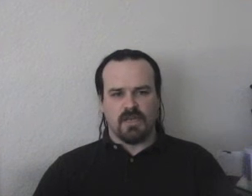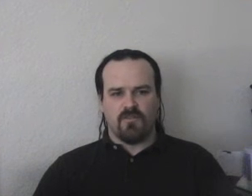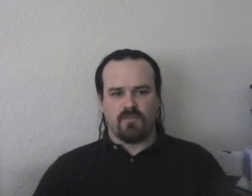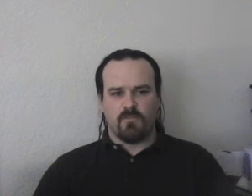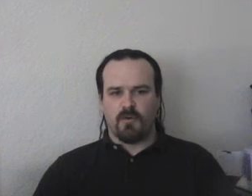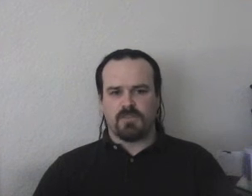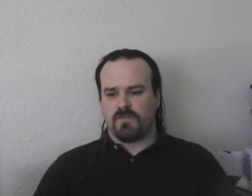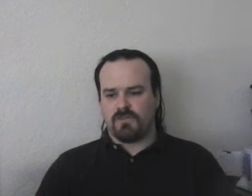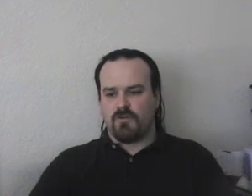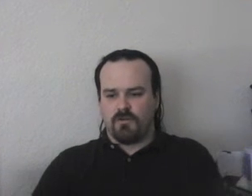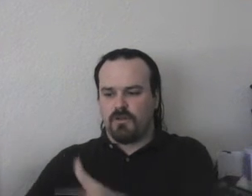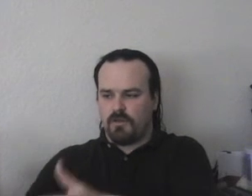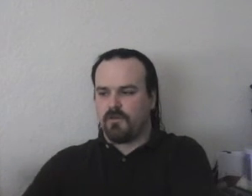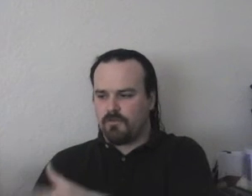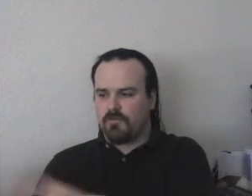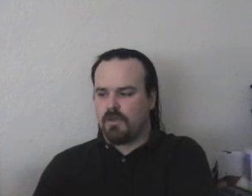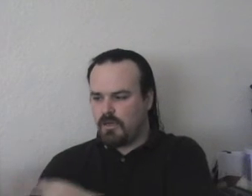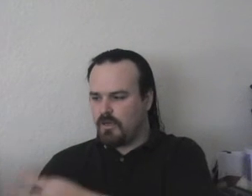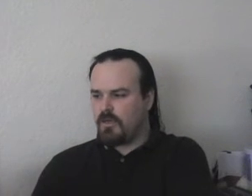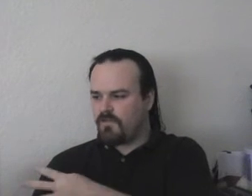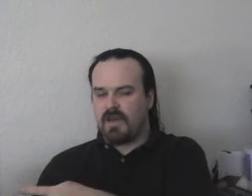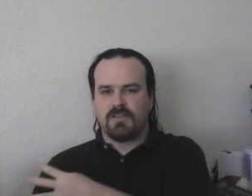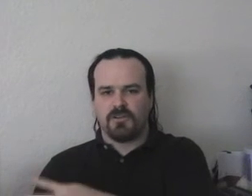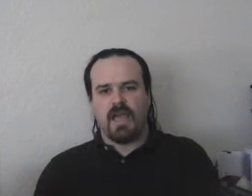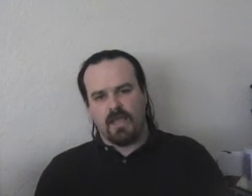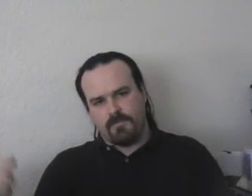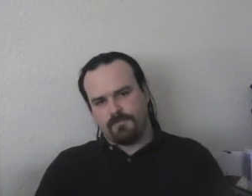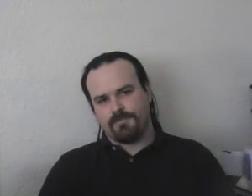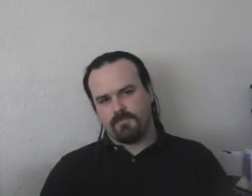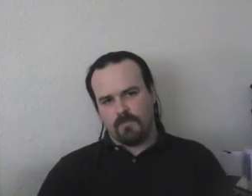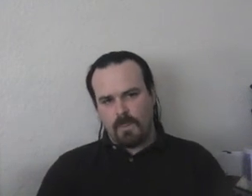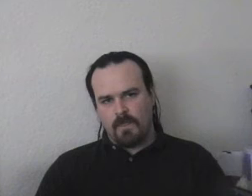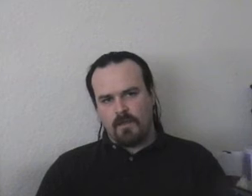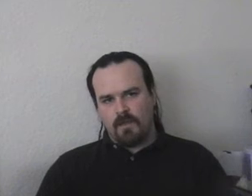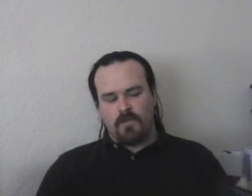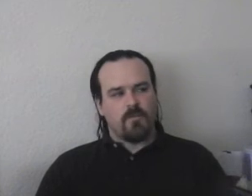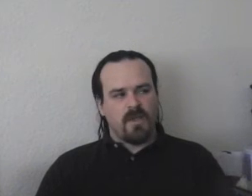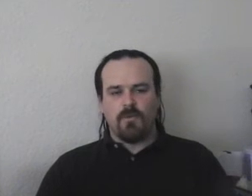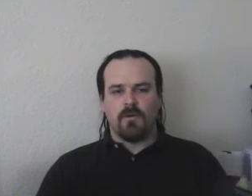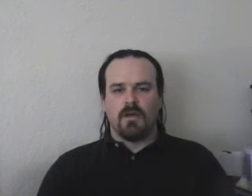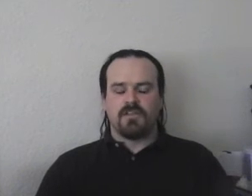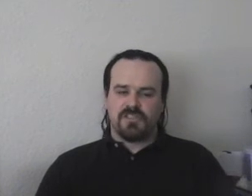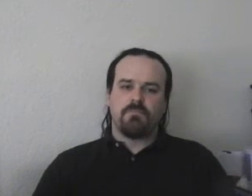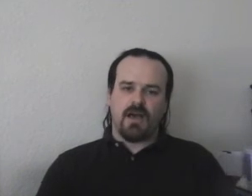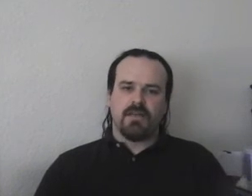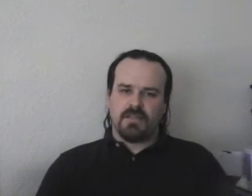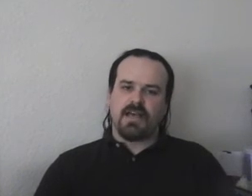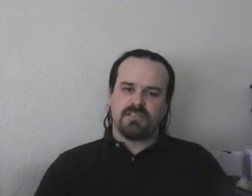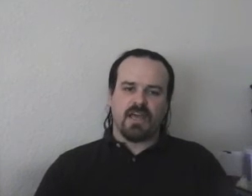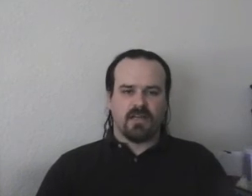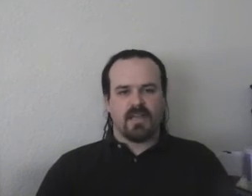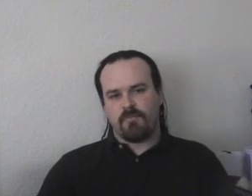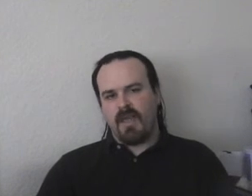itself for the purpose of its own, financial gain. There are people that sit behind a desk and collect a